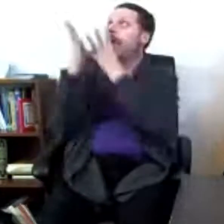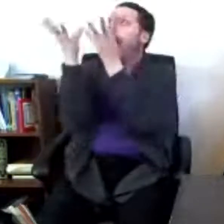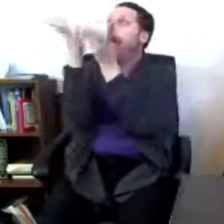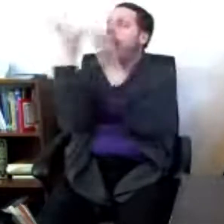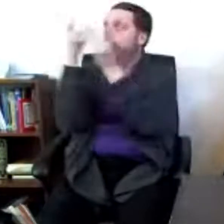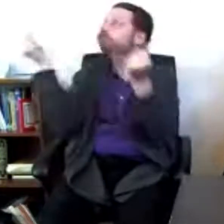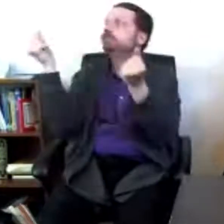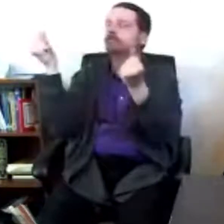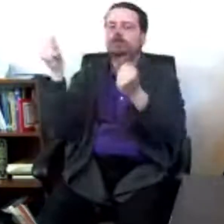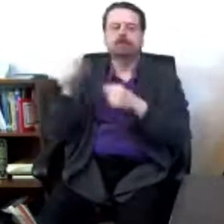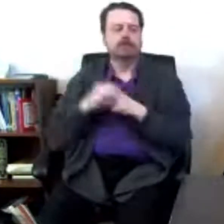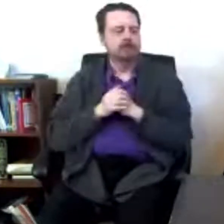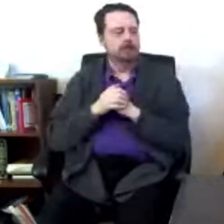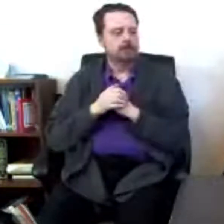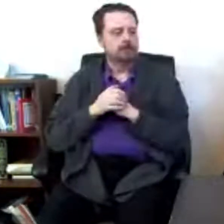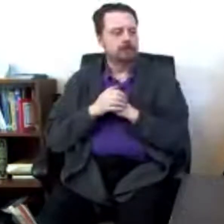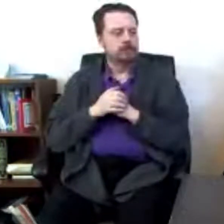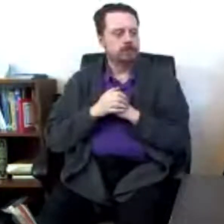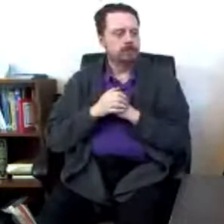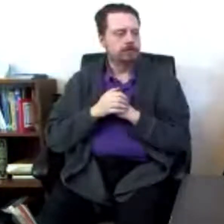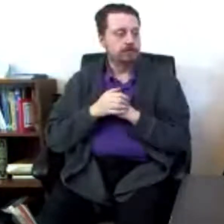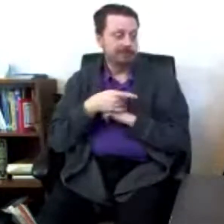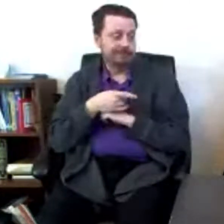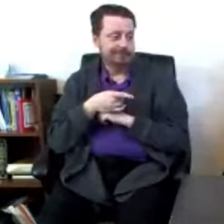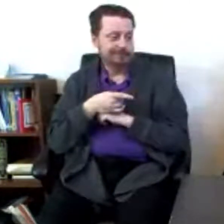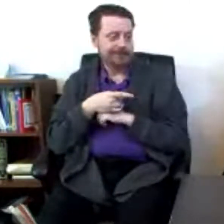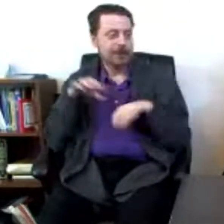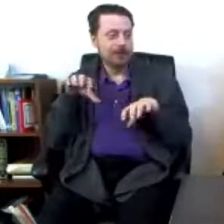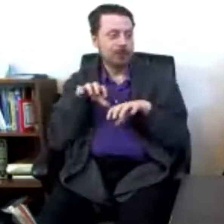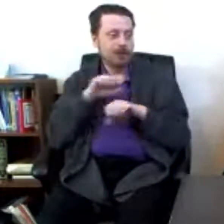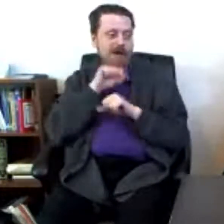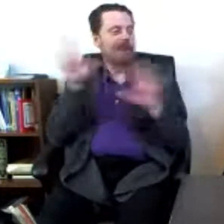and they are able to do nothing.